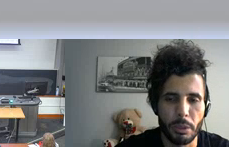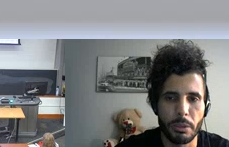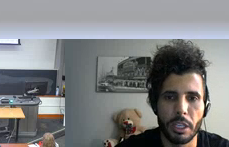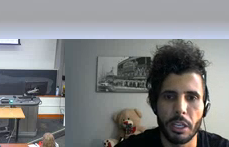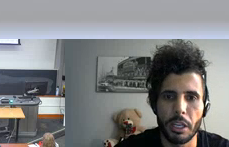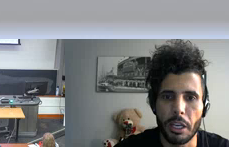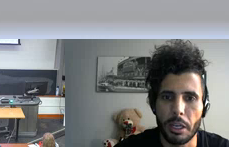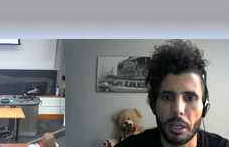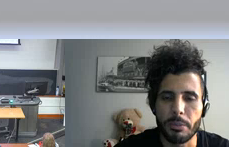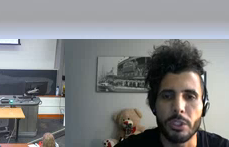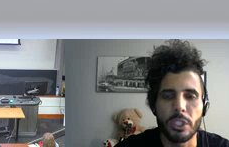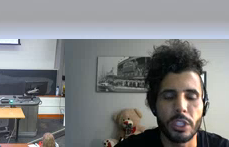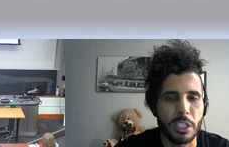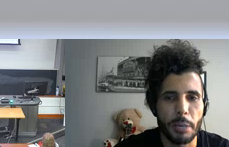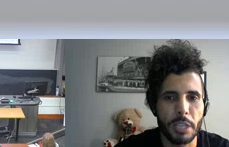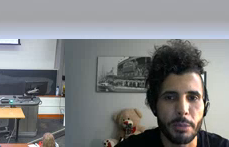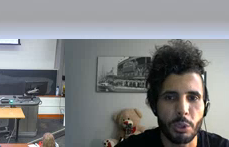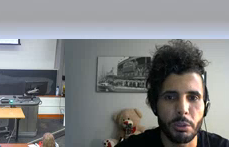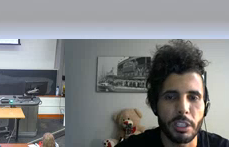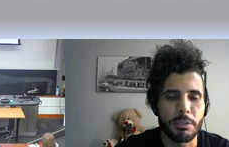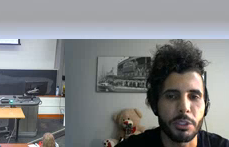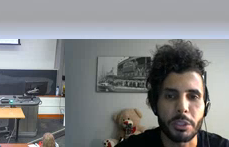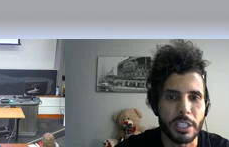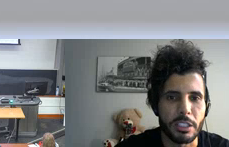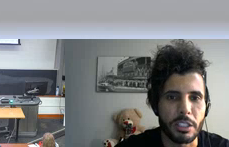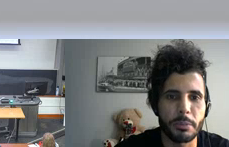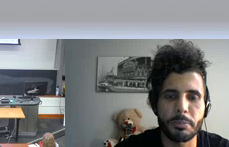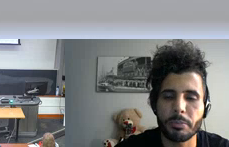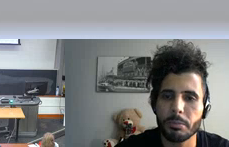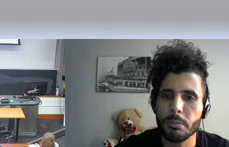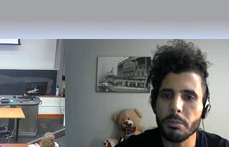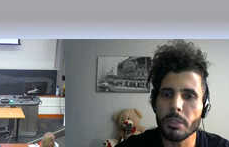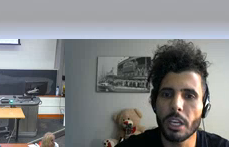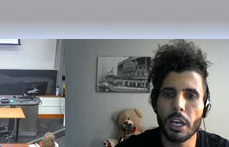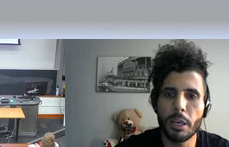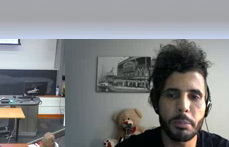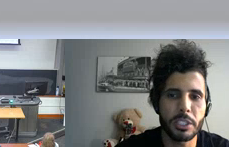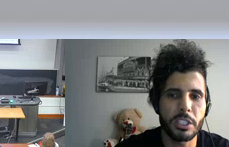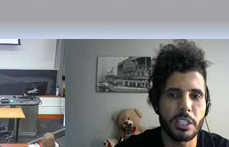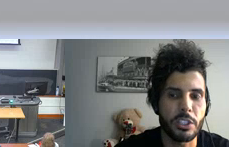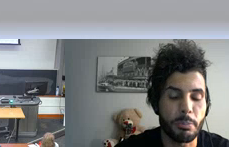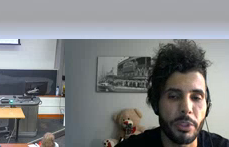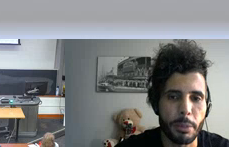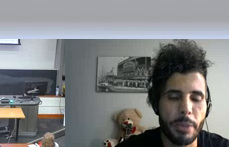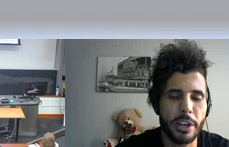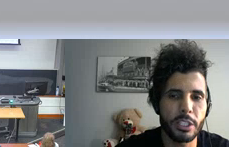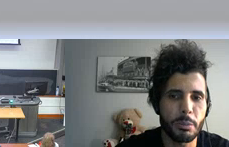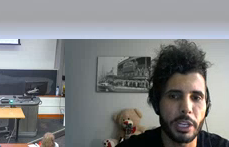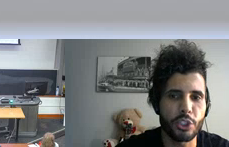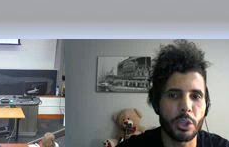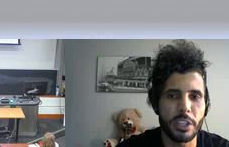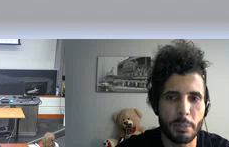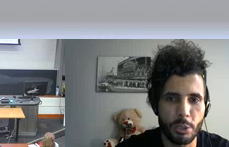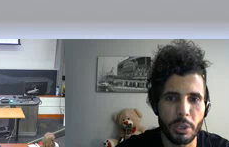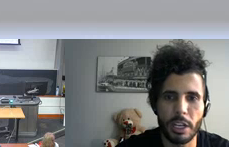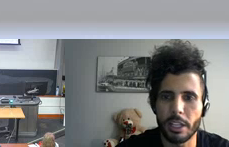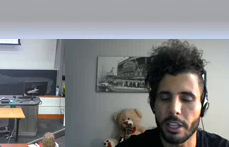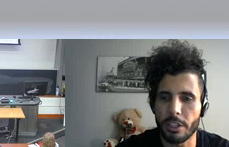people, sometimes only a few kids. But since their parents might join them as well and